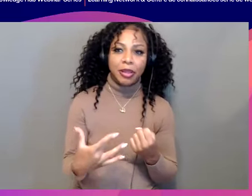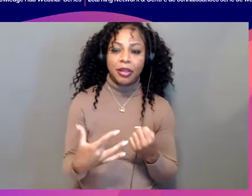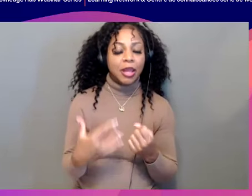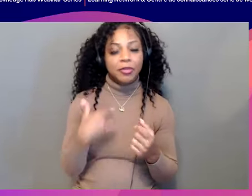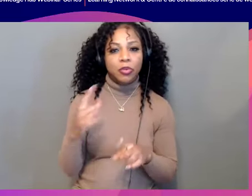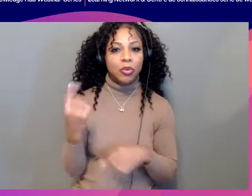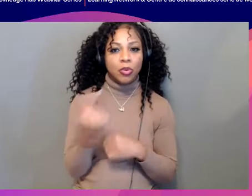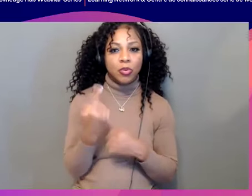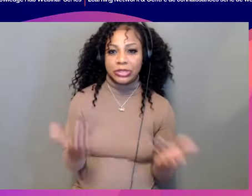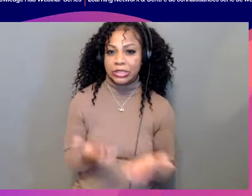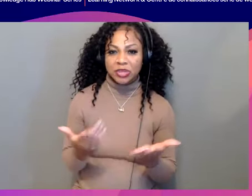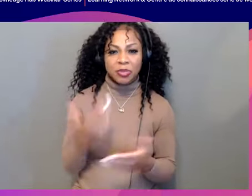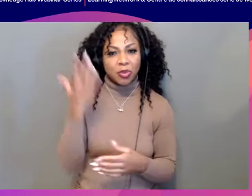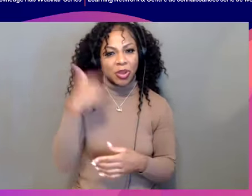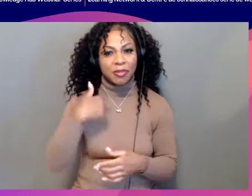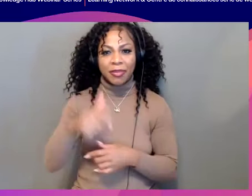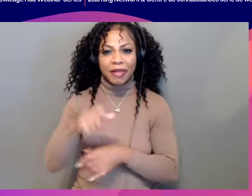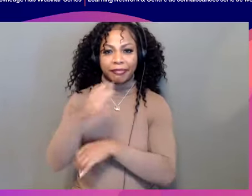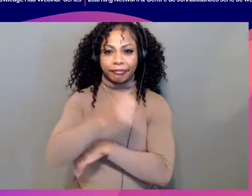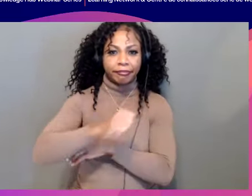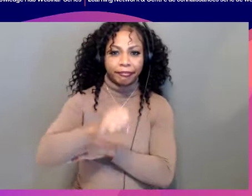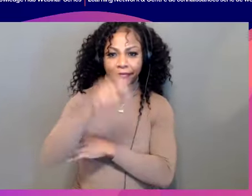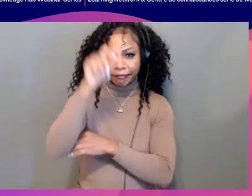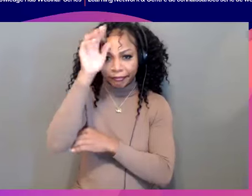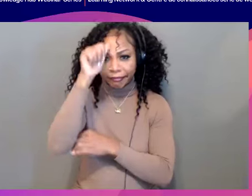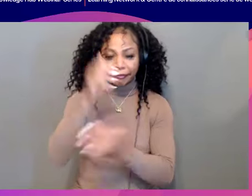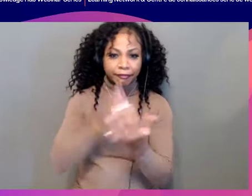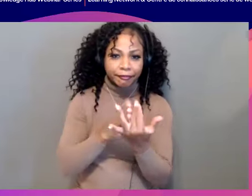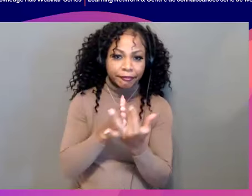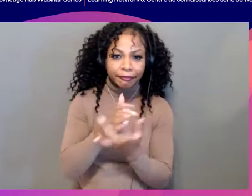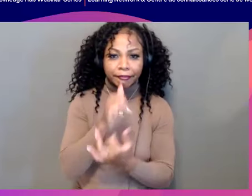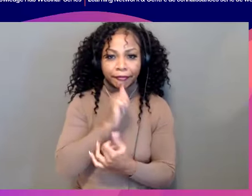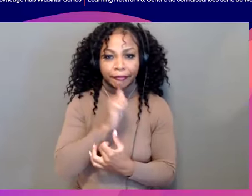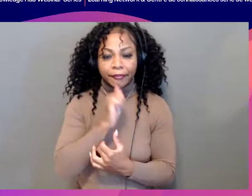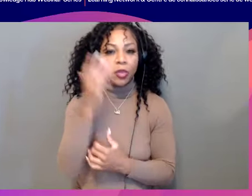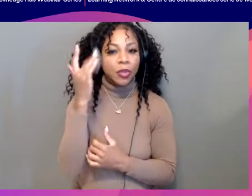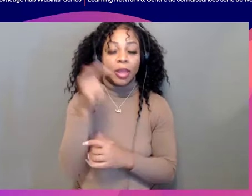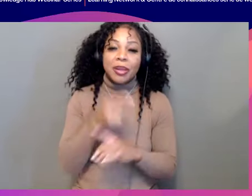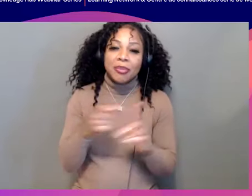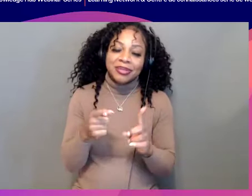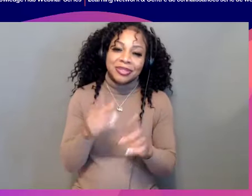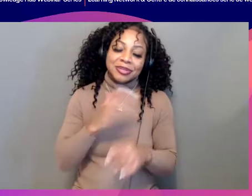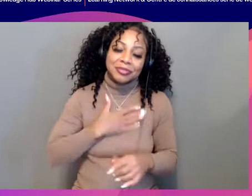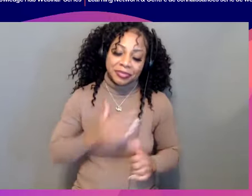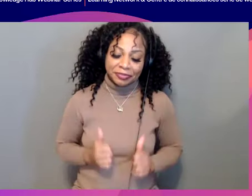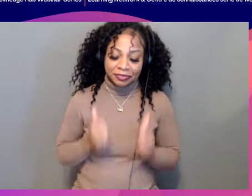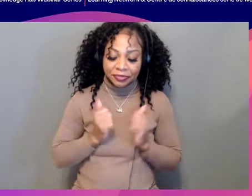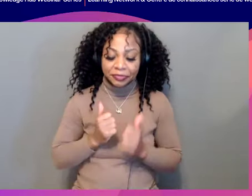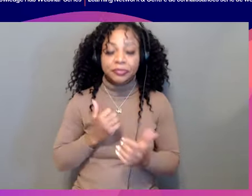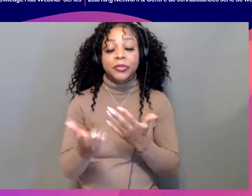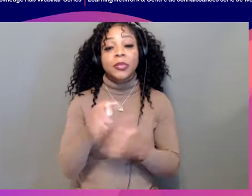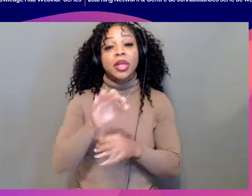be resilient, but we are. And while this sort of resilience